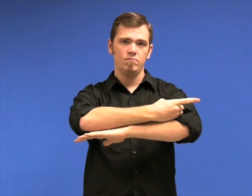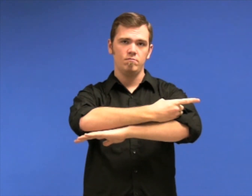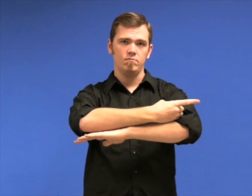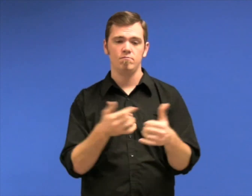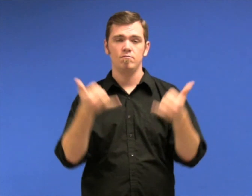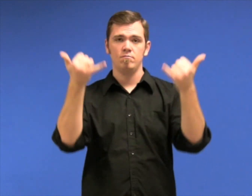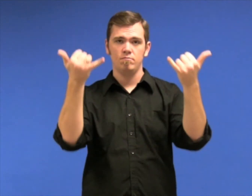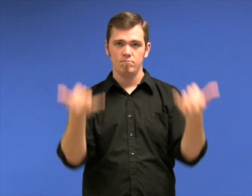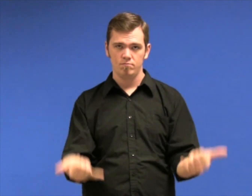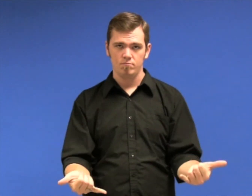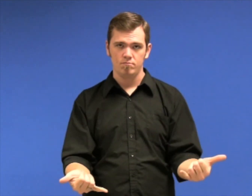So,